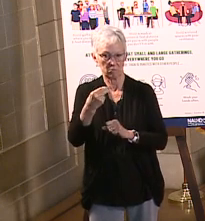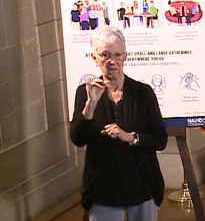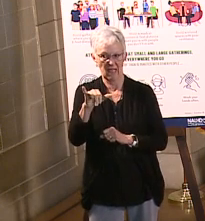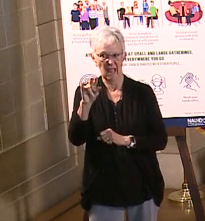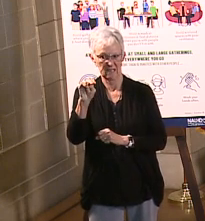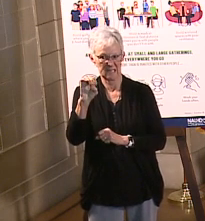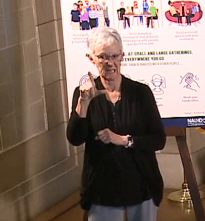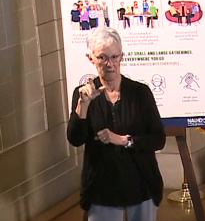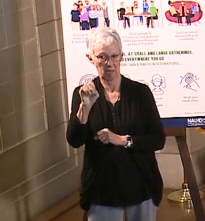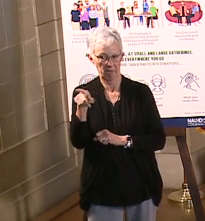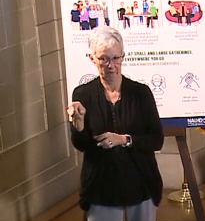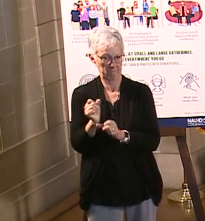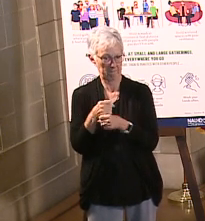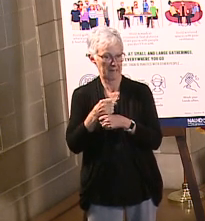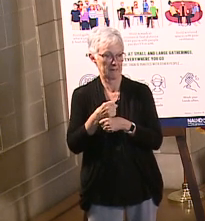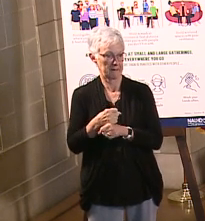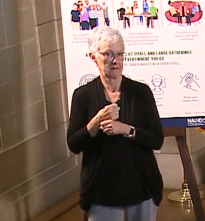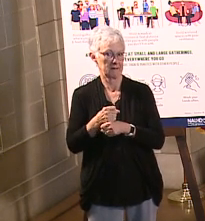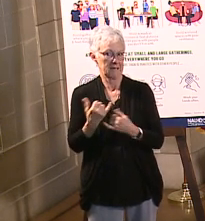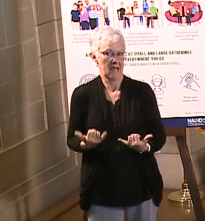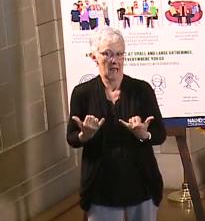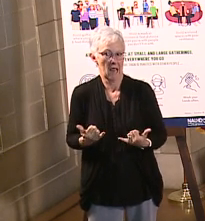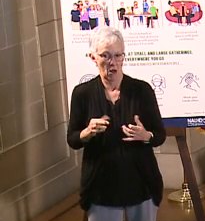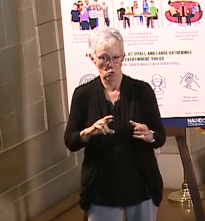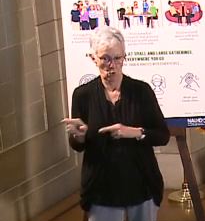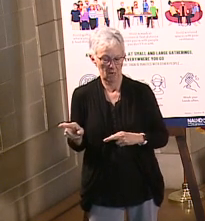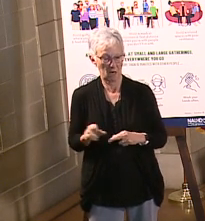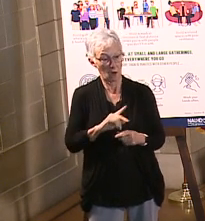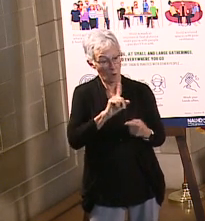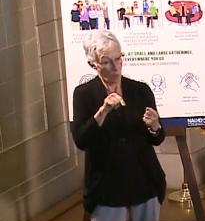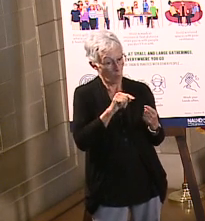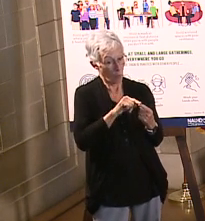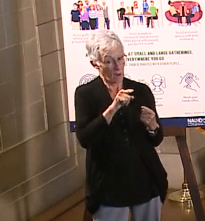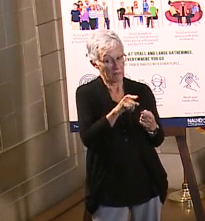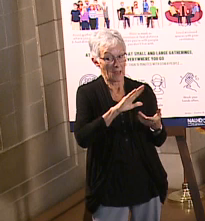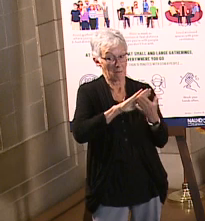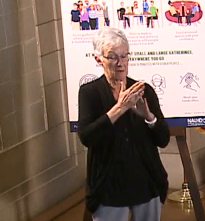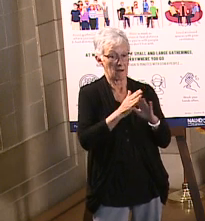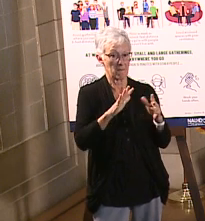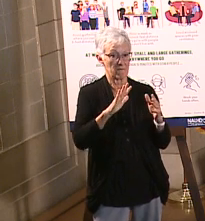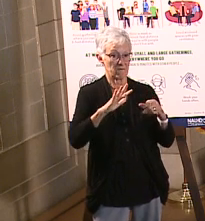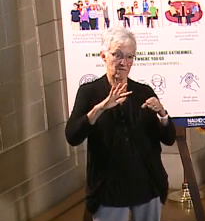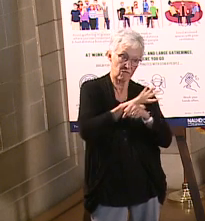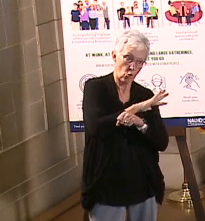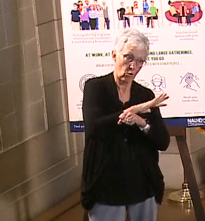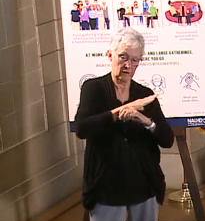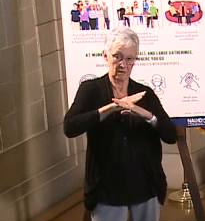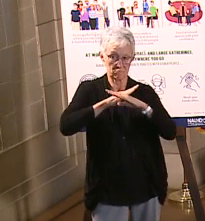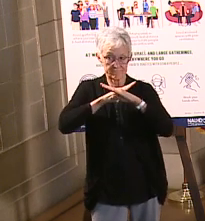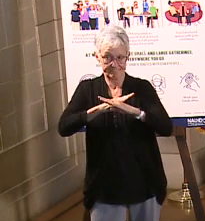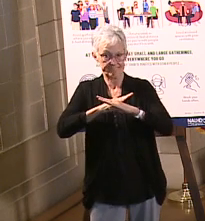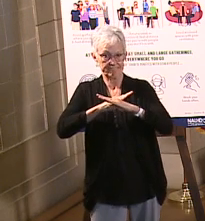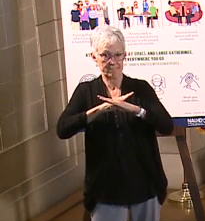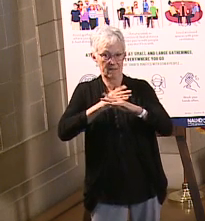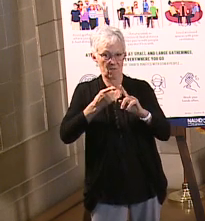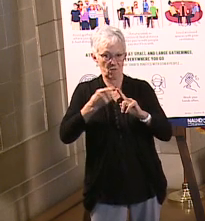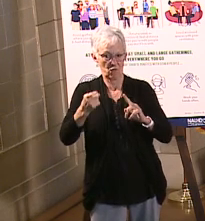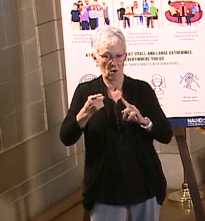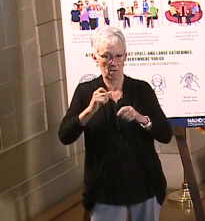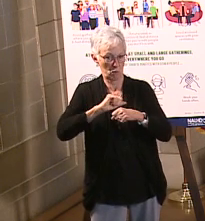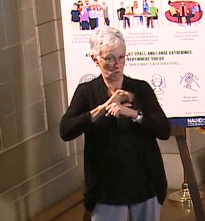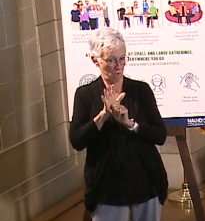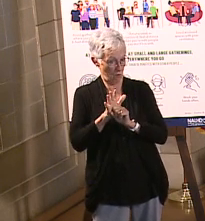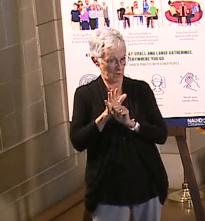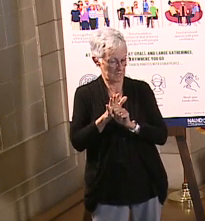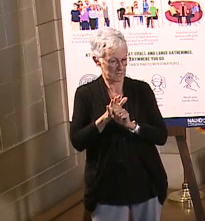would those people get immunity? Well, you won't get full immunity until after you've received the second dose. There has